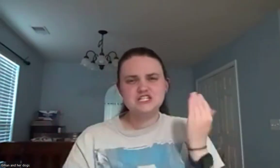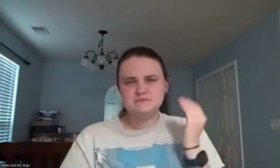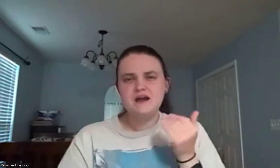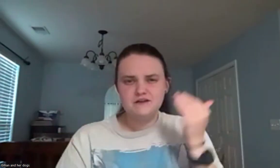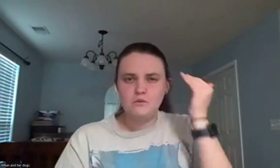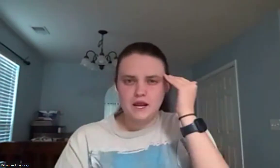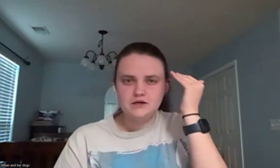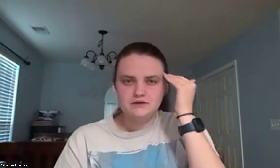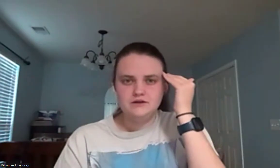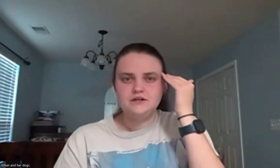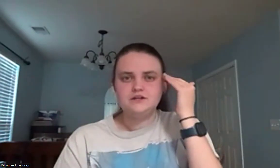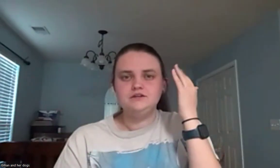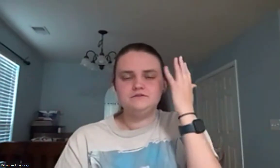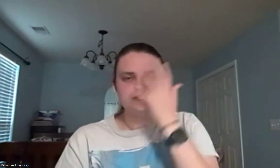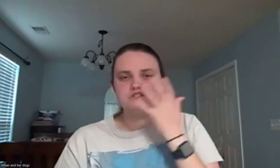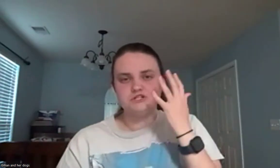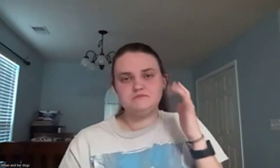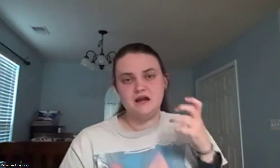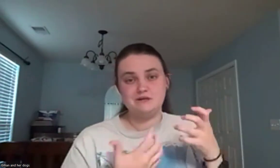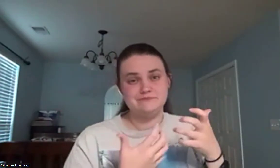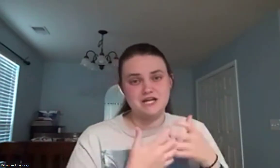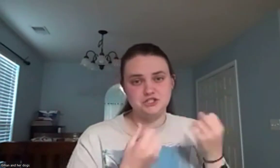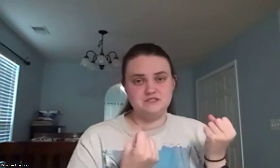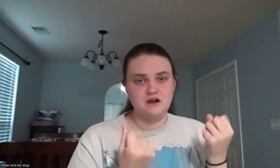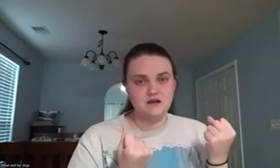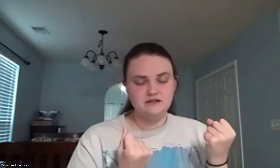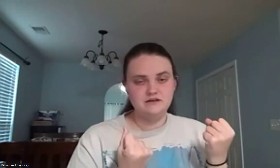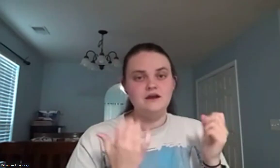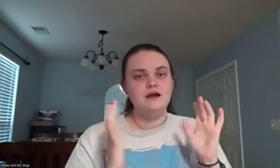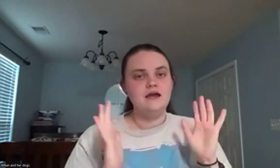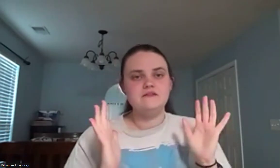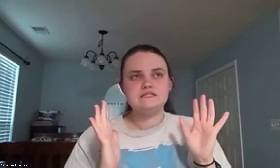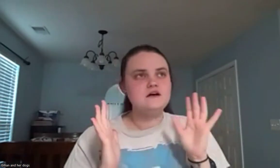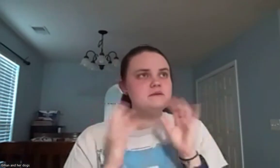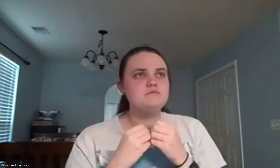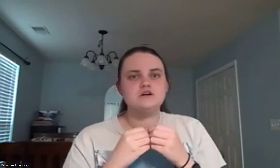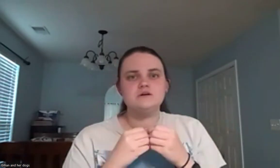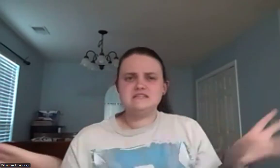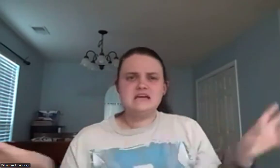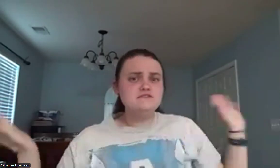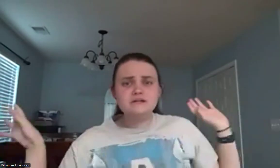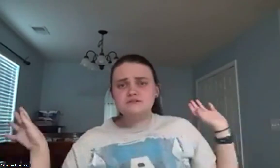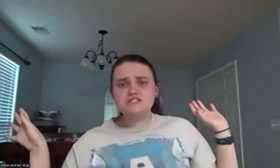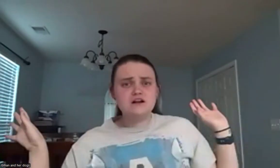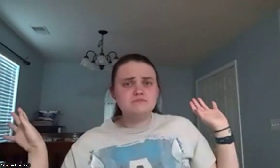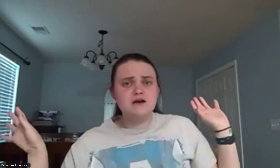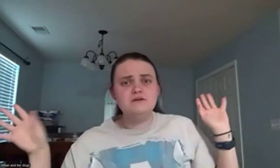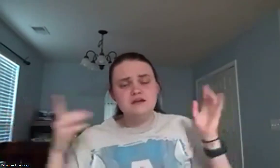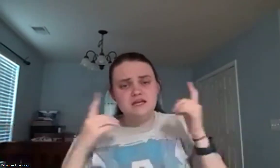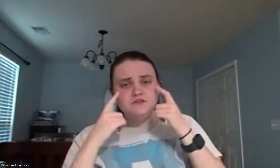be kind of aware. Your facial expression may not always match your sign. And that's not that people are going to be lost. I have no idea what she's talking about, even though you